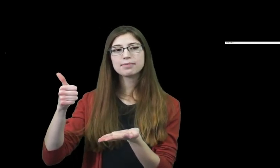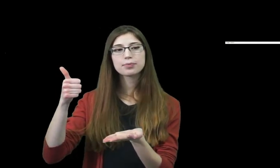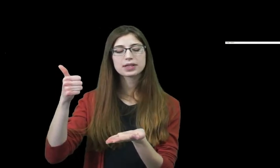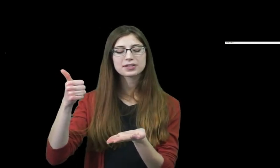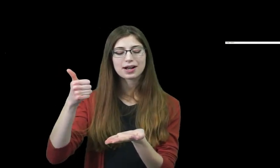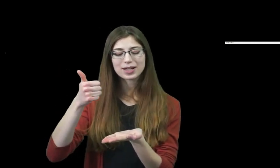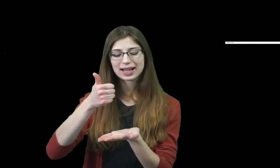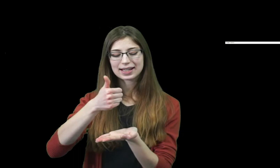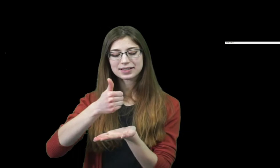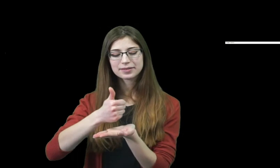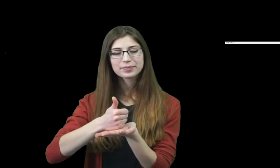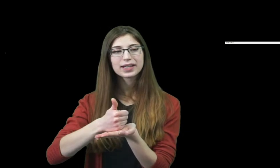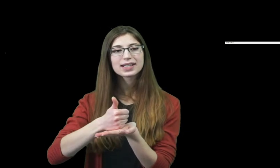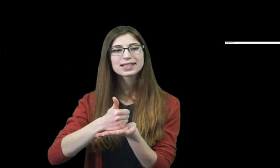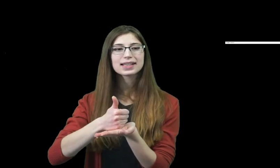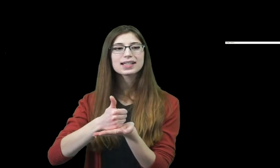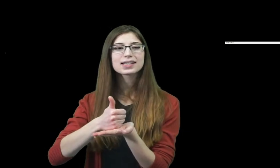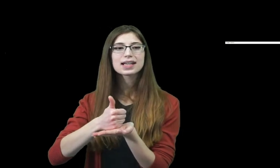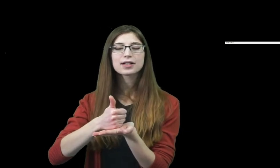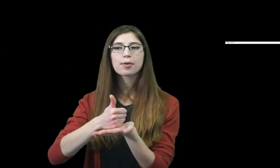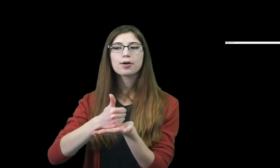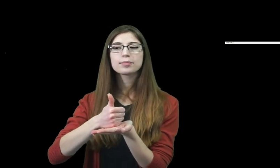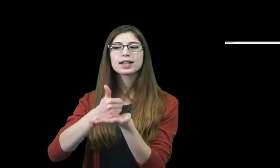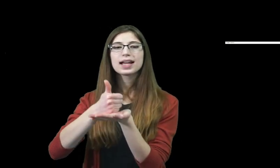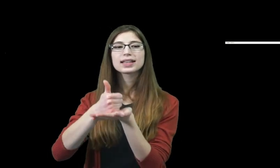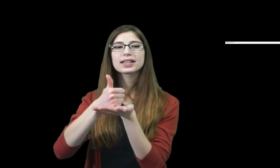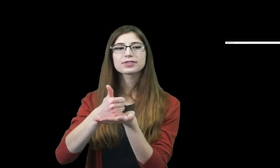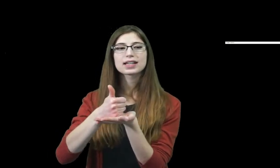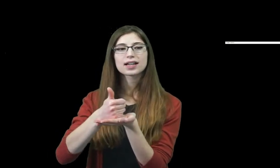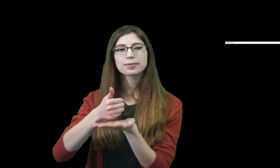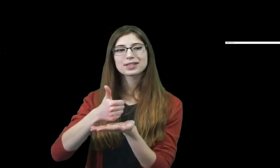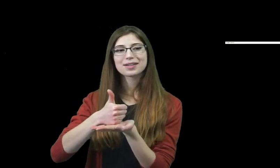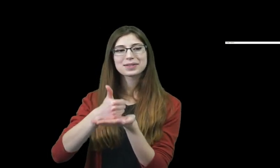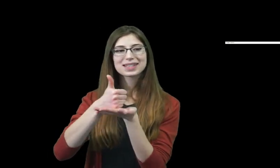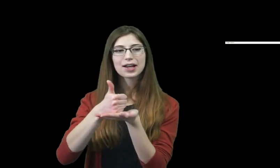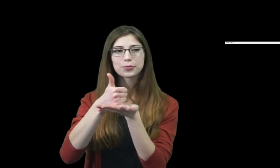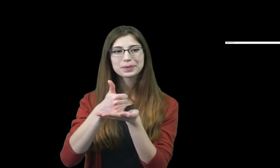with your dominant hand. Set this in your palm and lift it a couple times. Help.